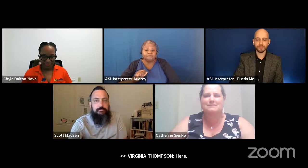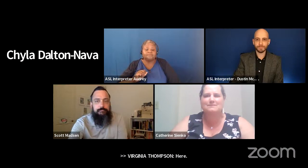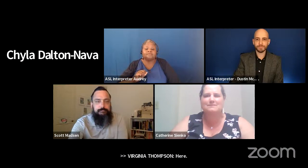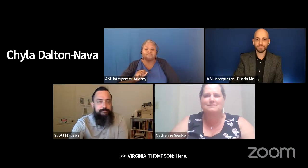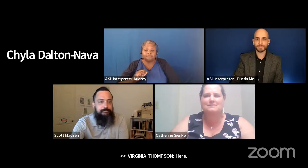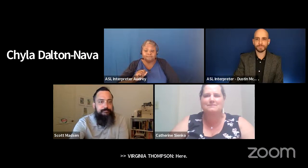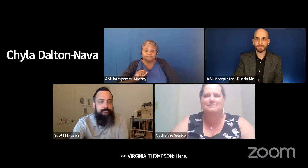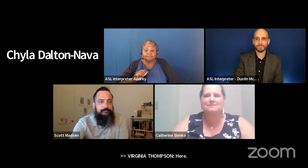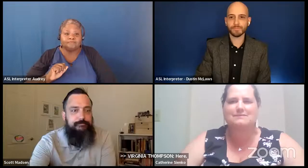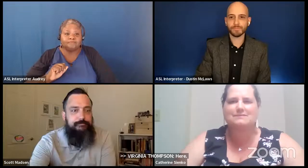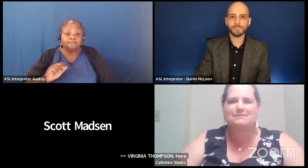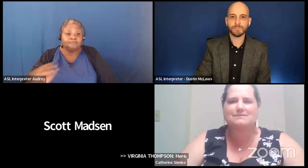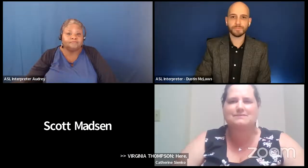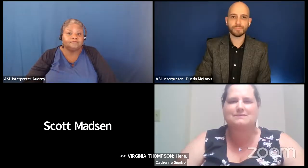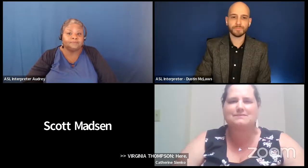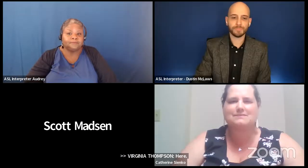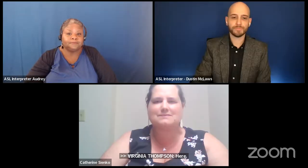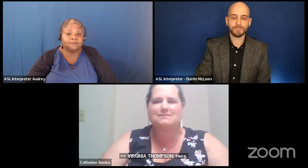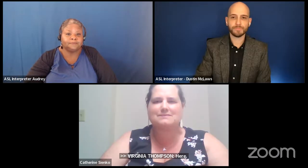here.